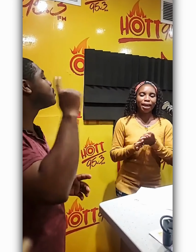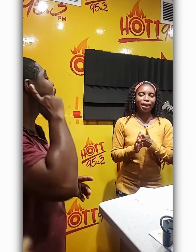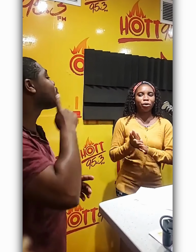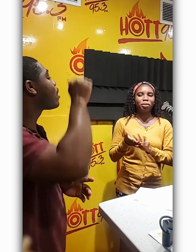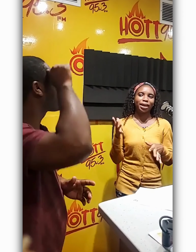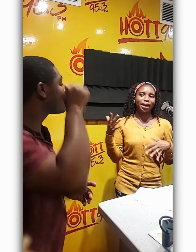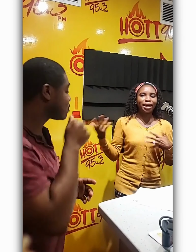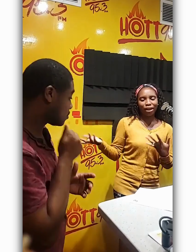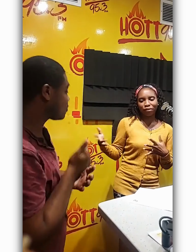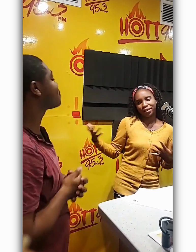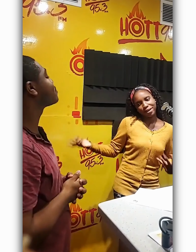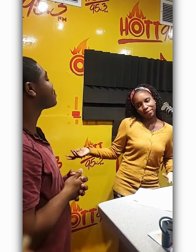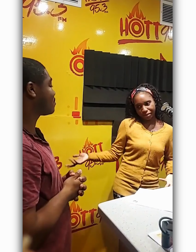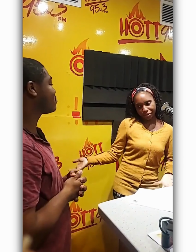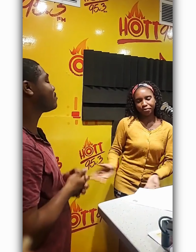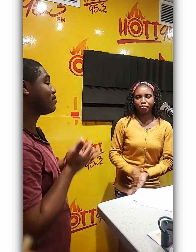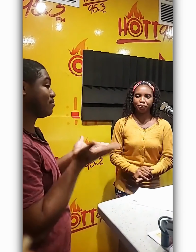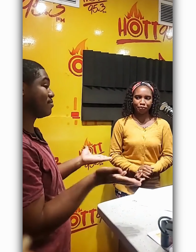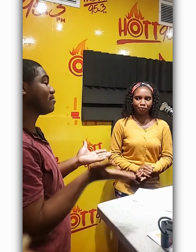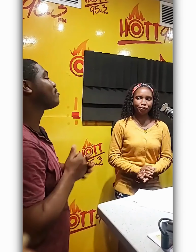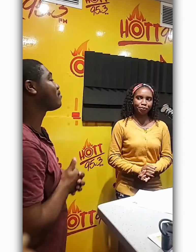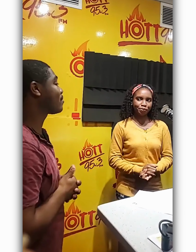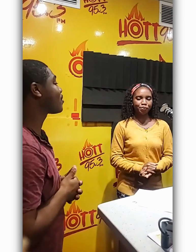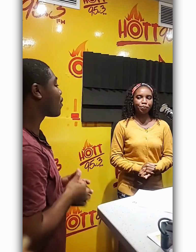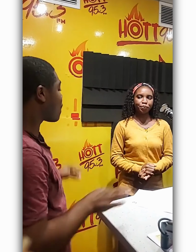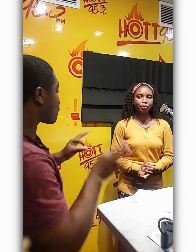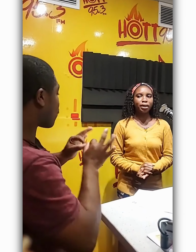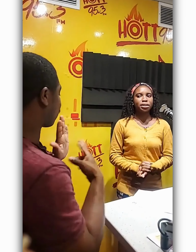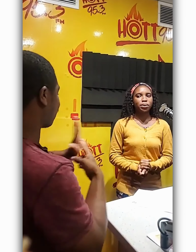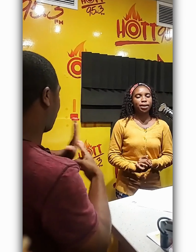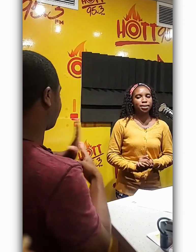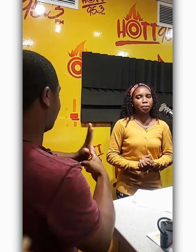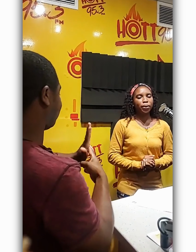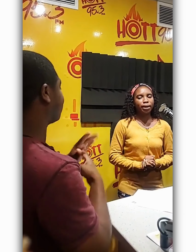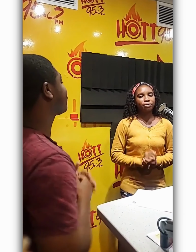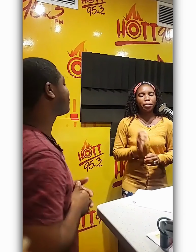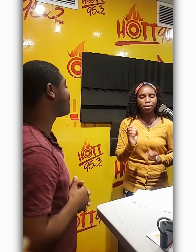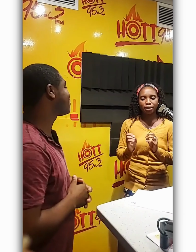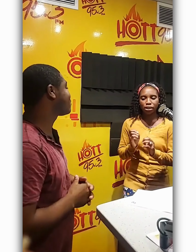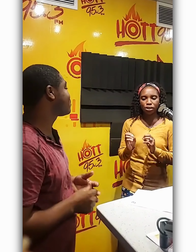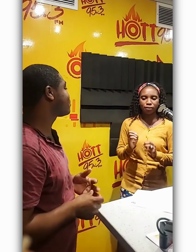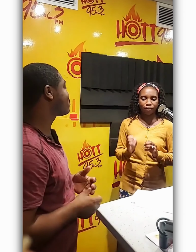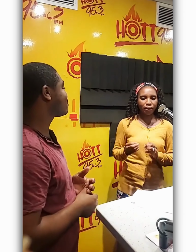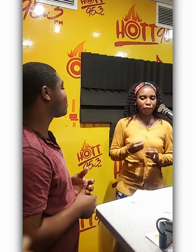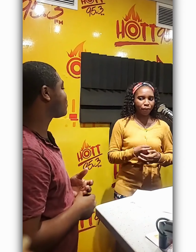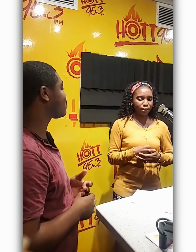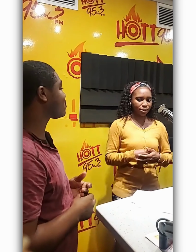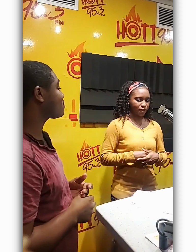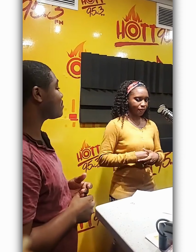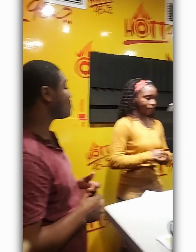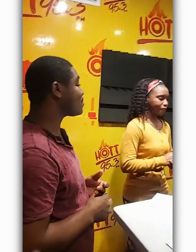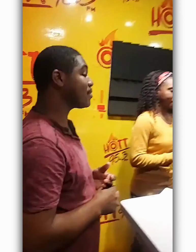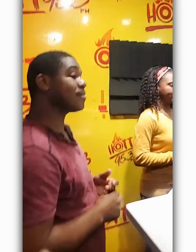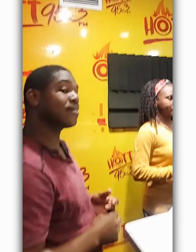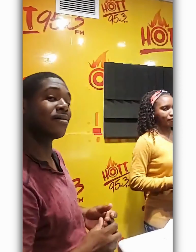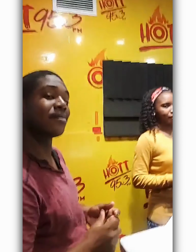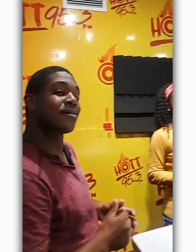it will be like Kid of a Deaf Adult. So it is important, representation is very important. No, I like